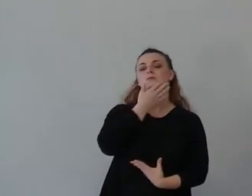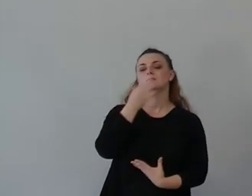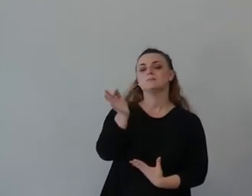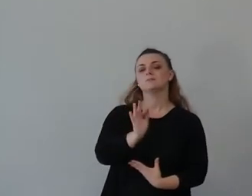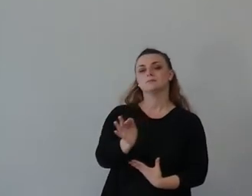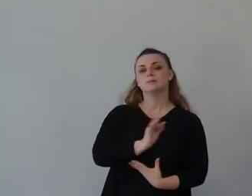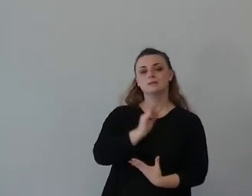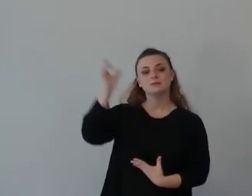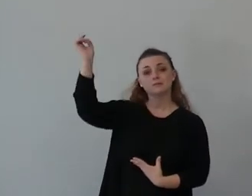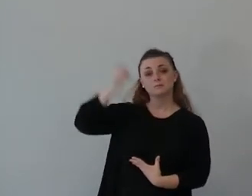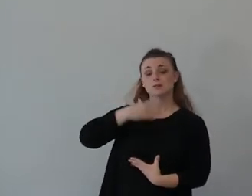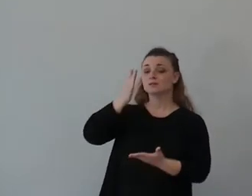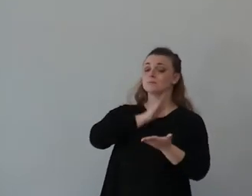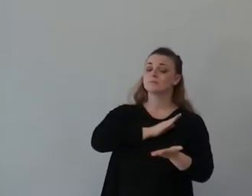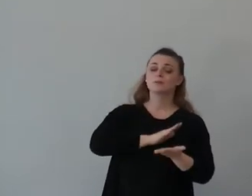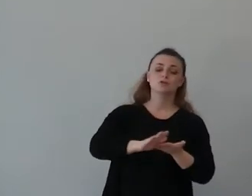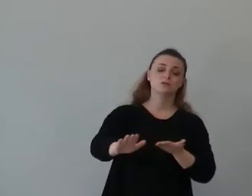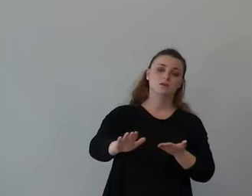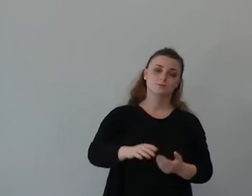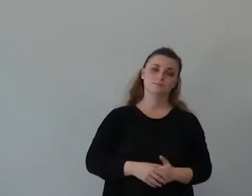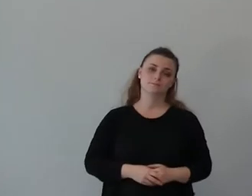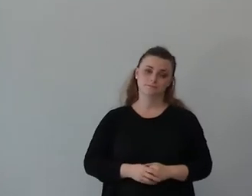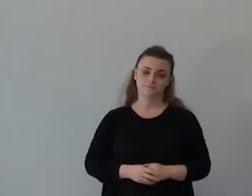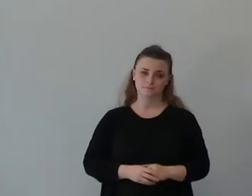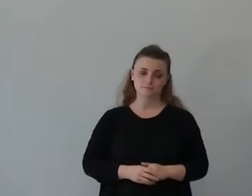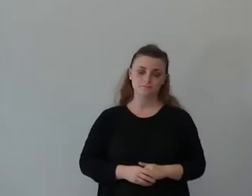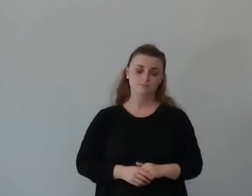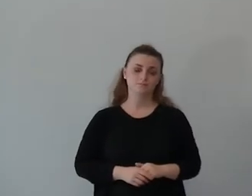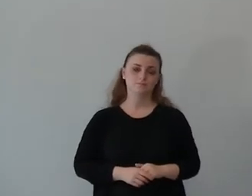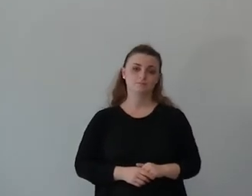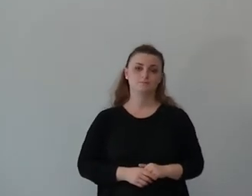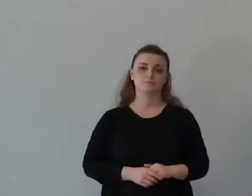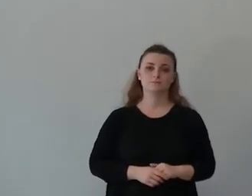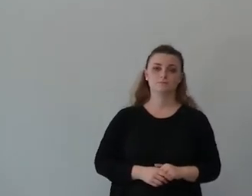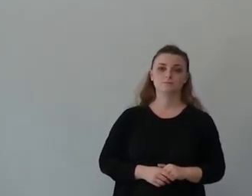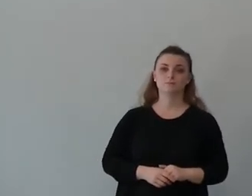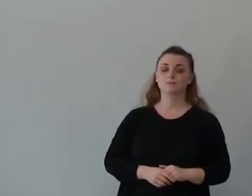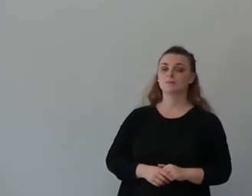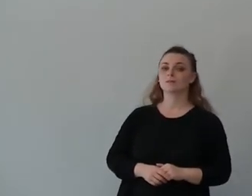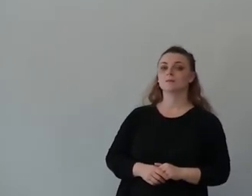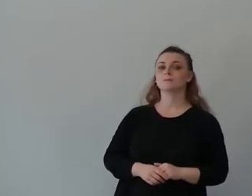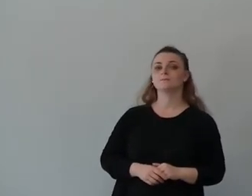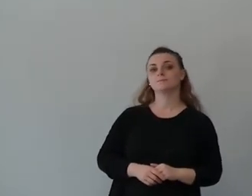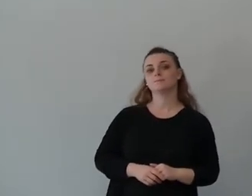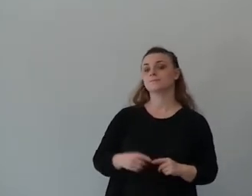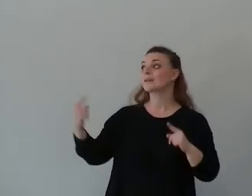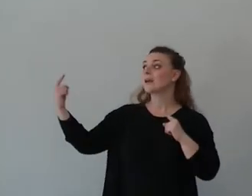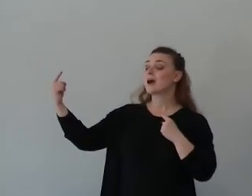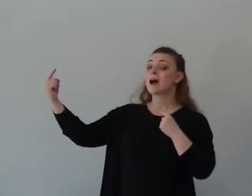things you can do are amazingly beautiful. E all'interno di quel rapporto, le cose che tu potrai fare